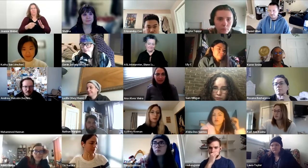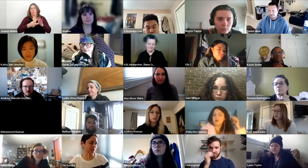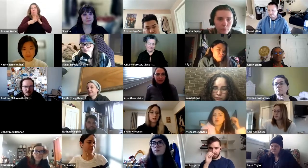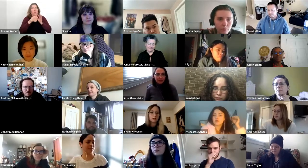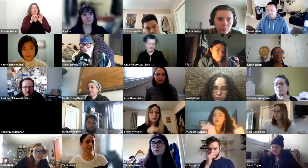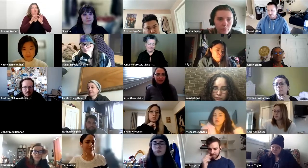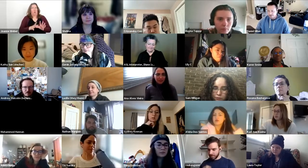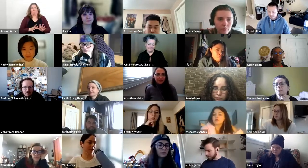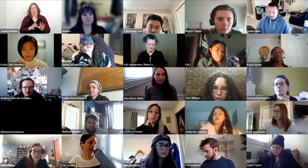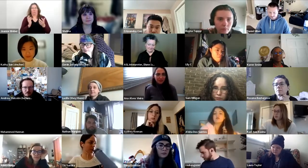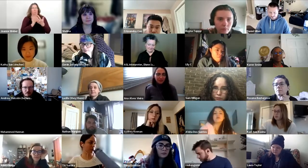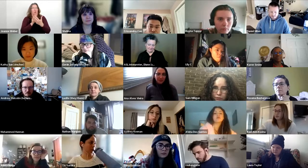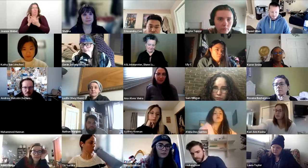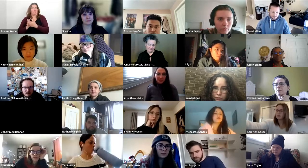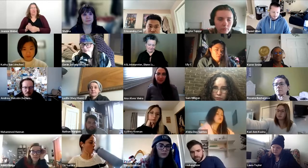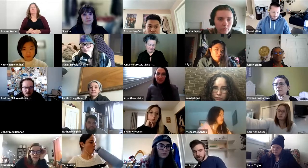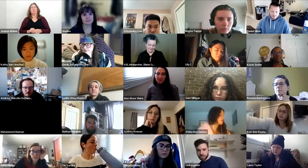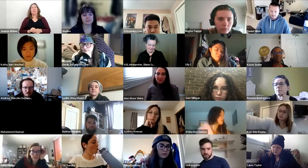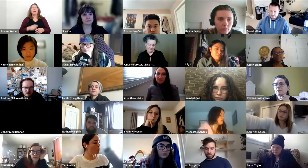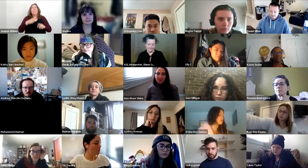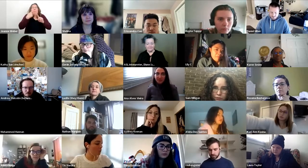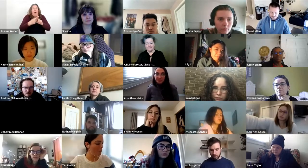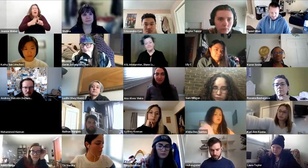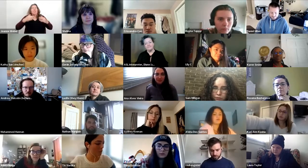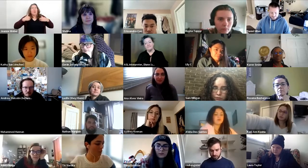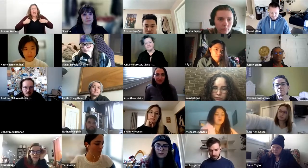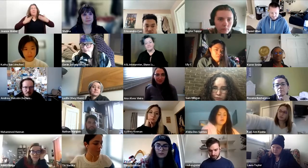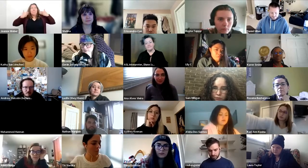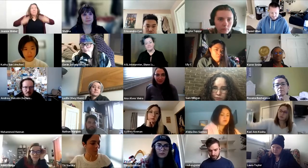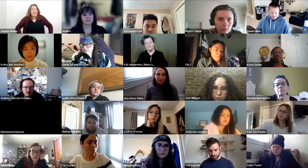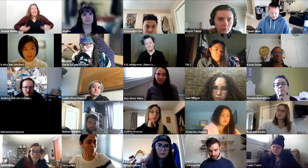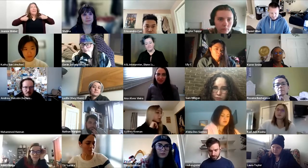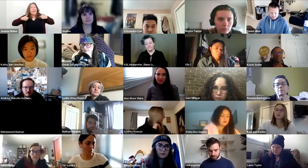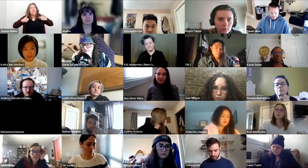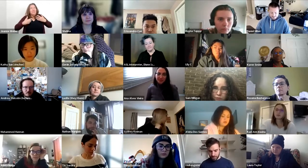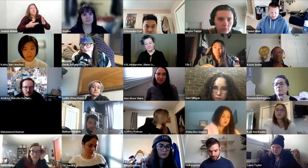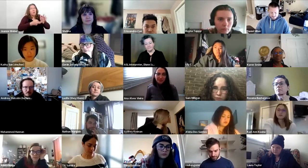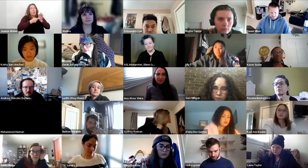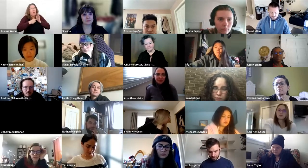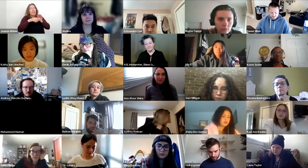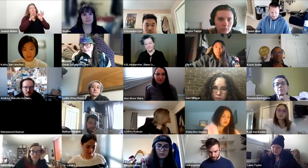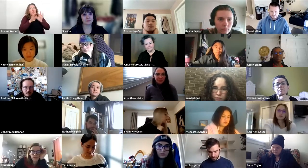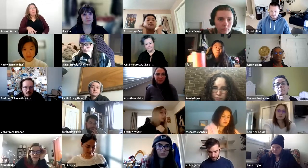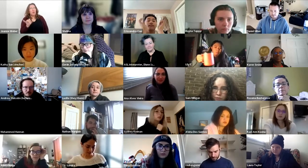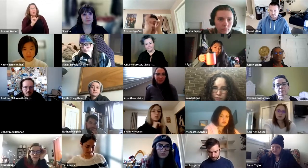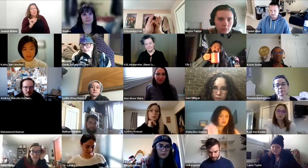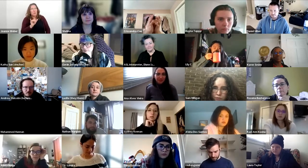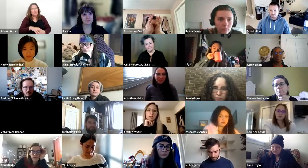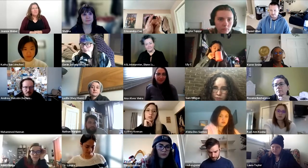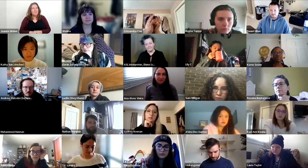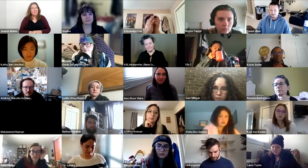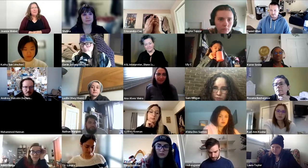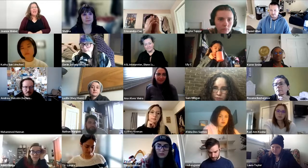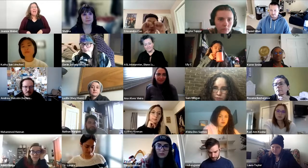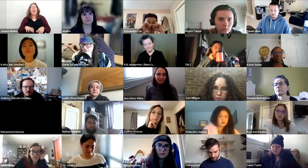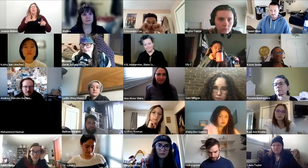We have deaf and hard of hearing students that are involved in the course, and you have me. So I